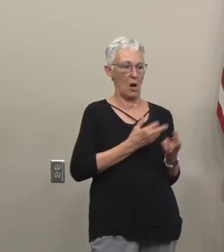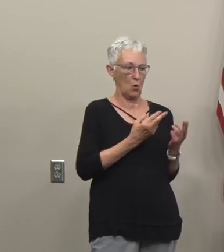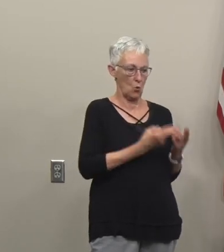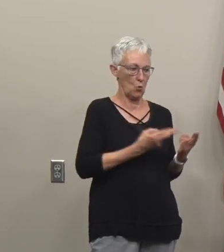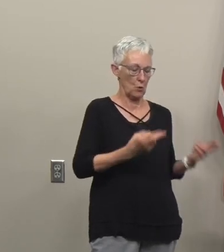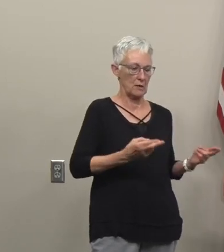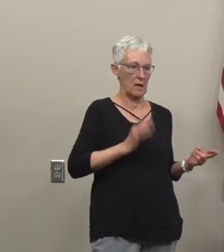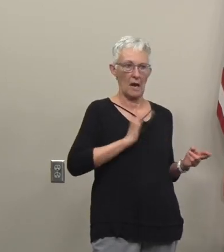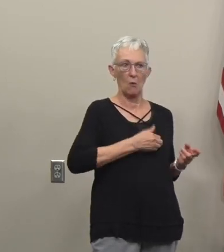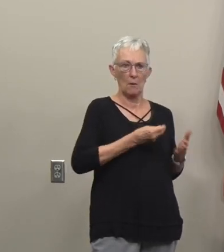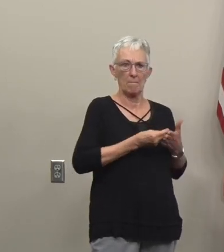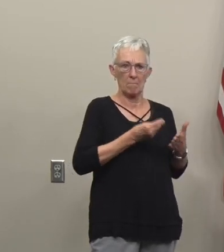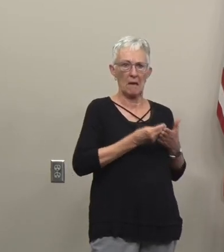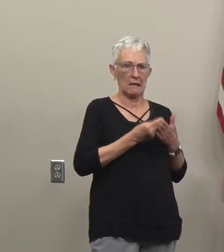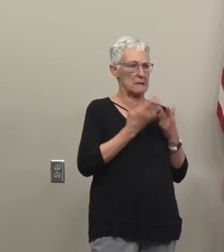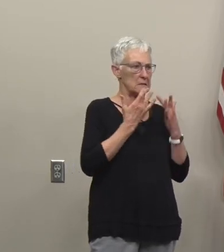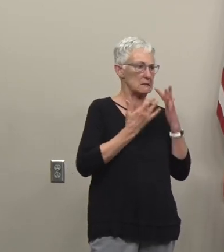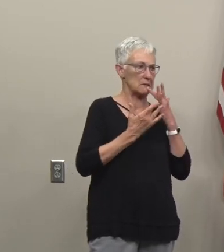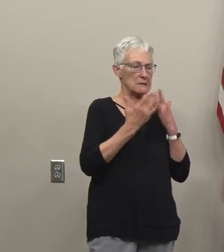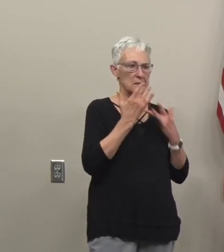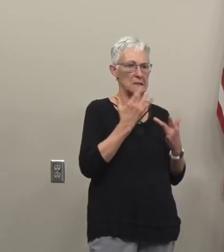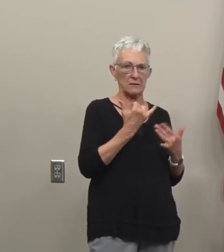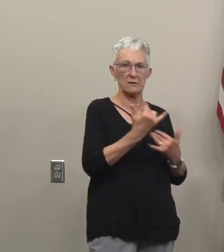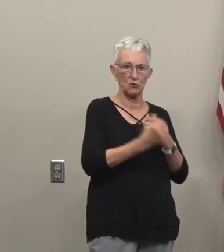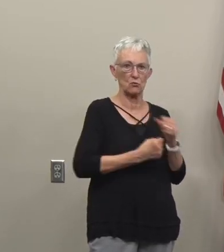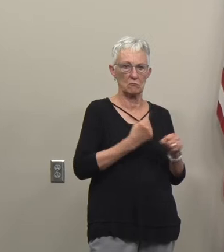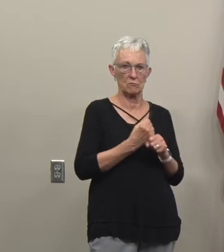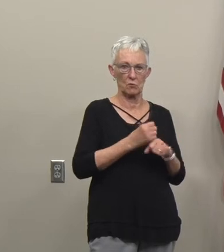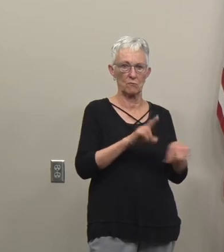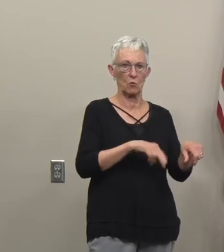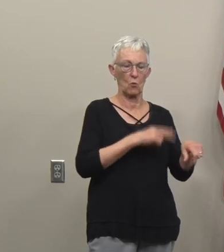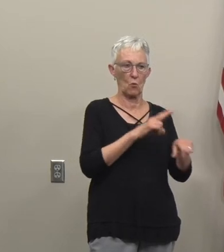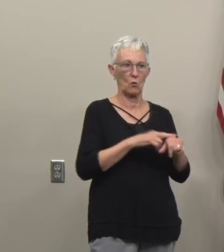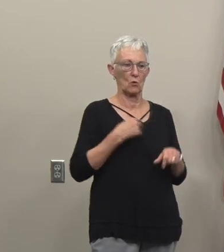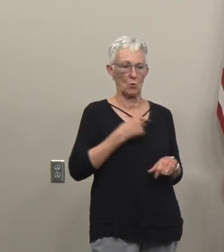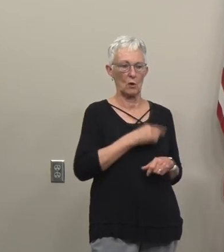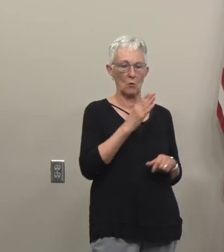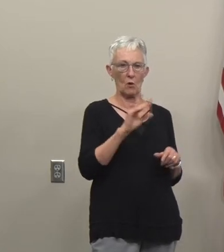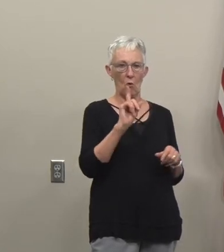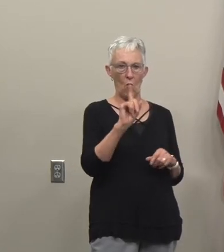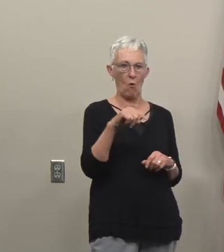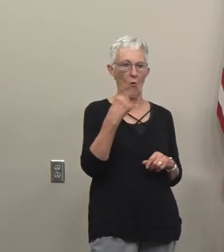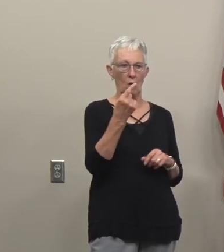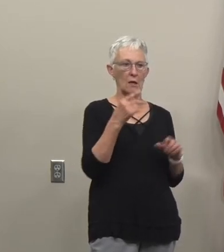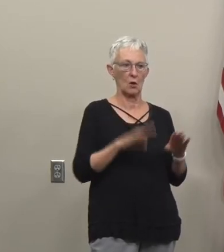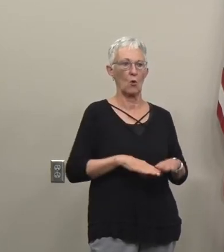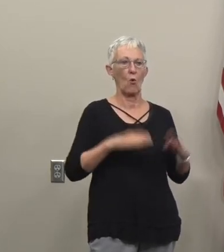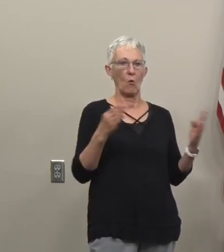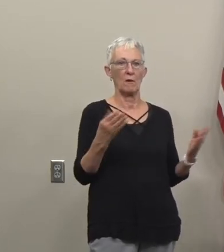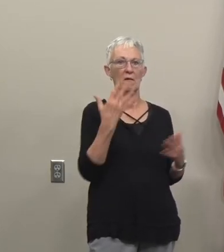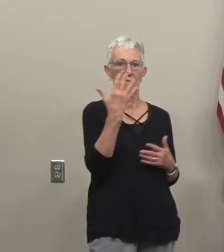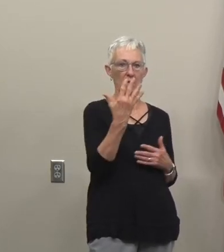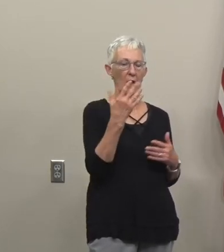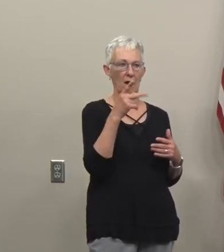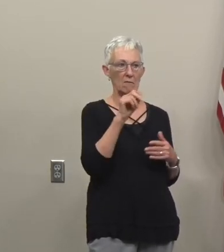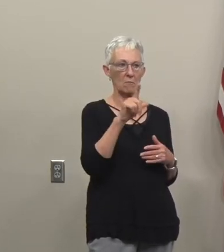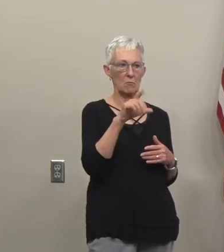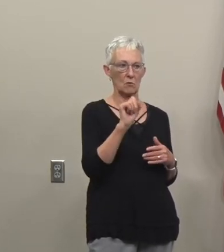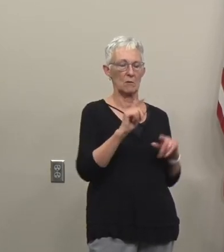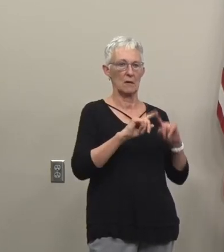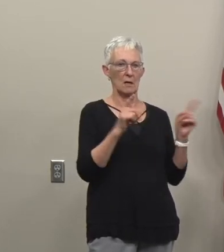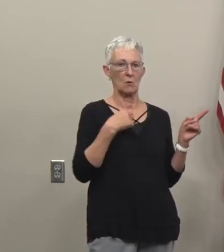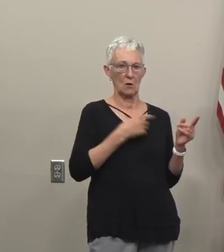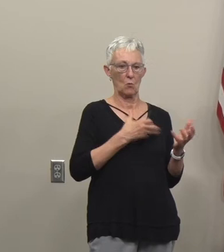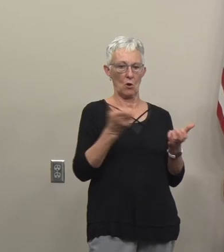are constrained and constrained in new ways this year, we will just be doing the five pools, but we tried to make sure that we are serving as much of